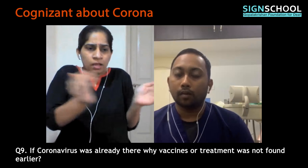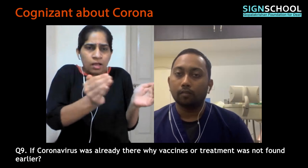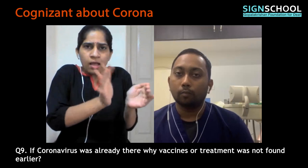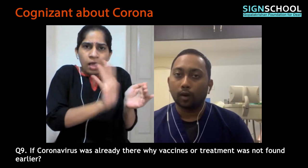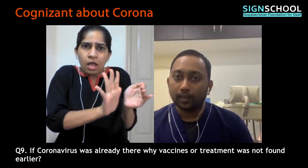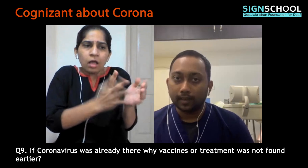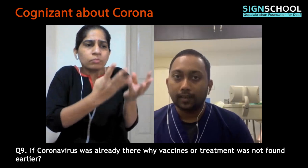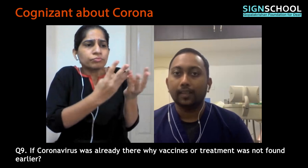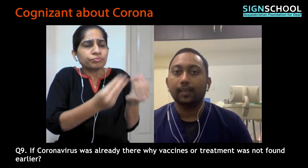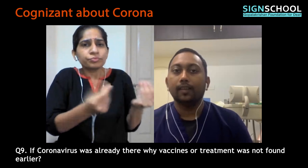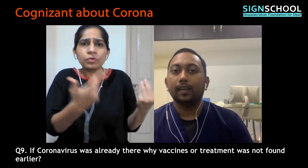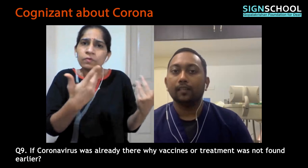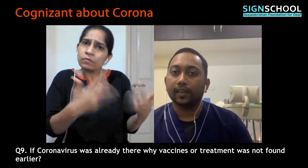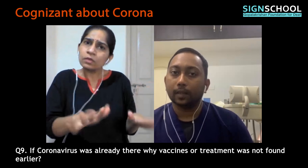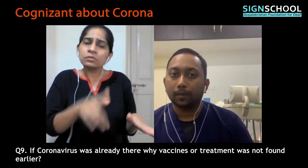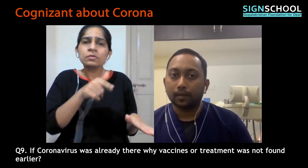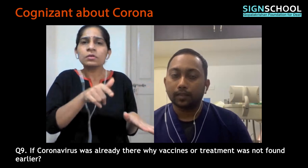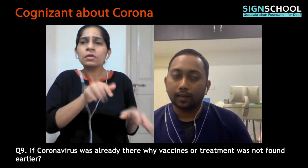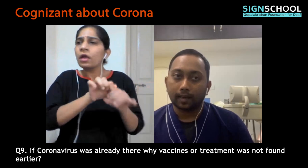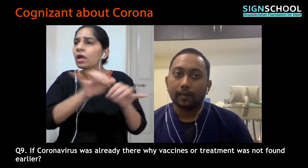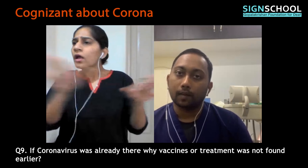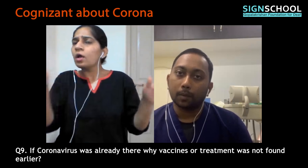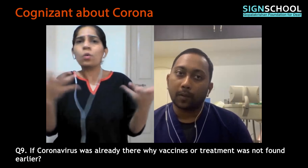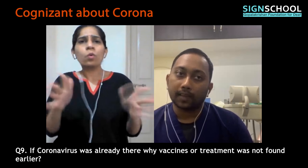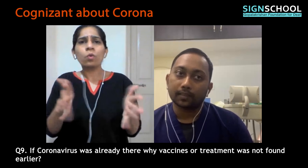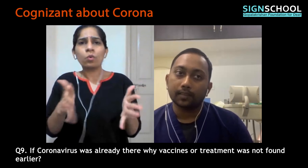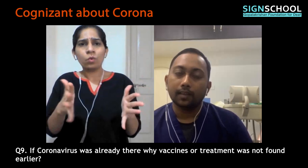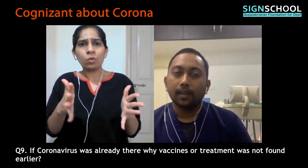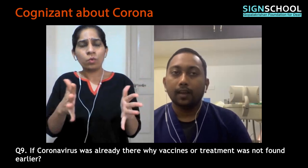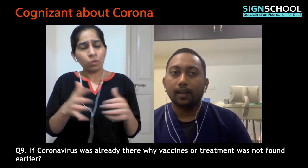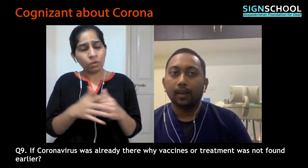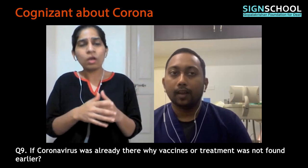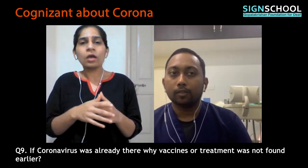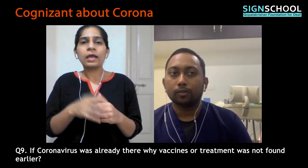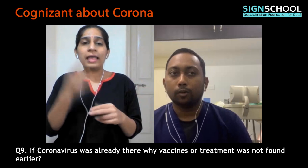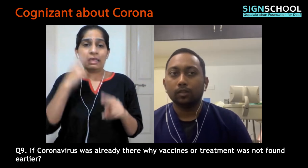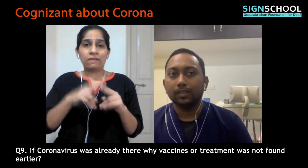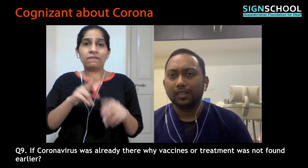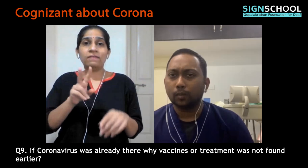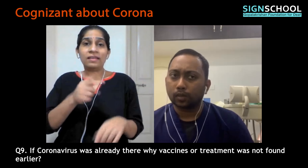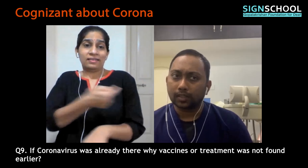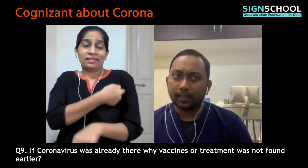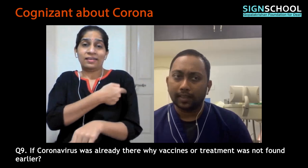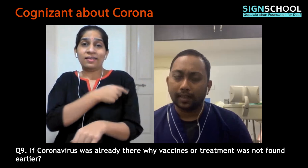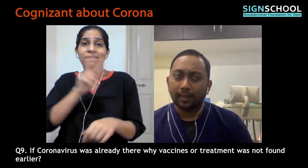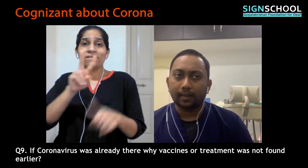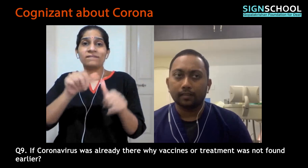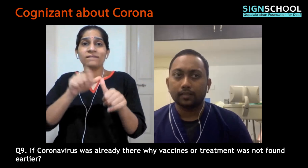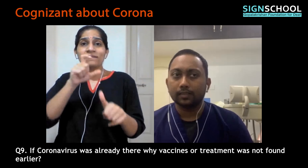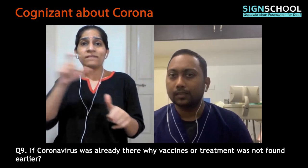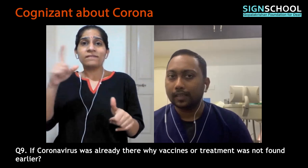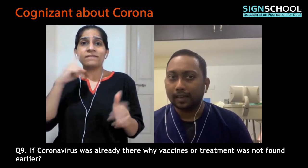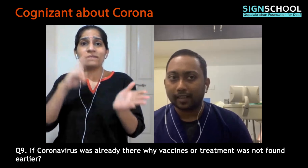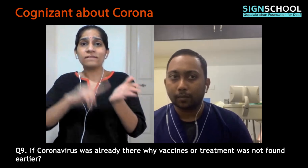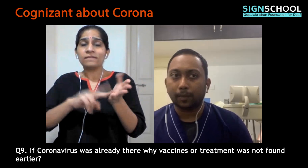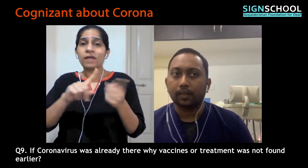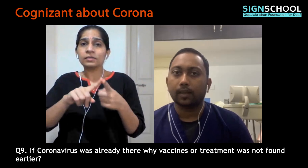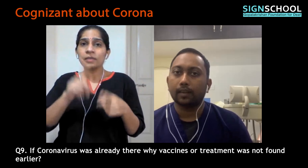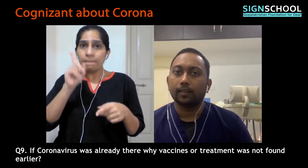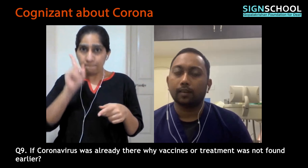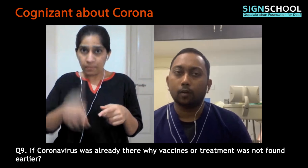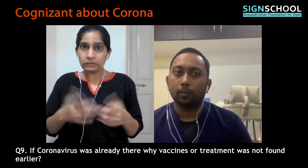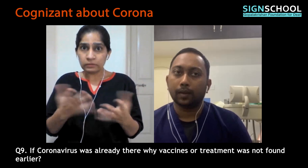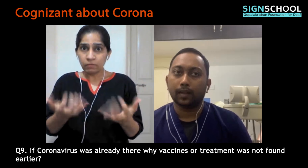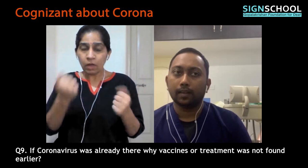to wantedly infect a person and develop a vaccine. So since it was contained and since they didn't